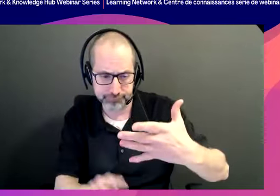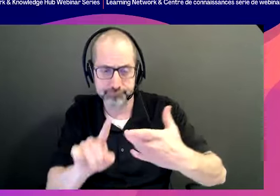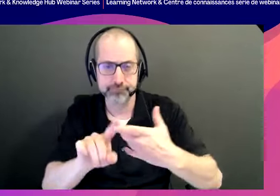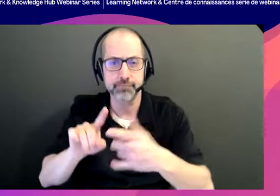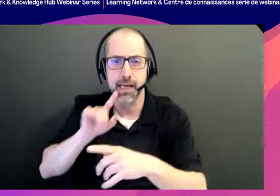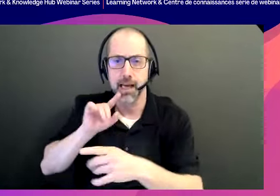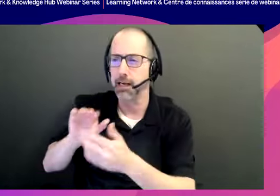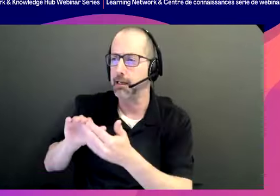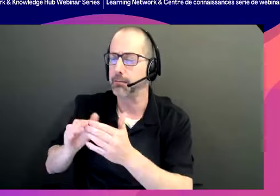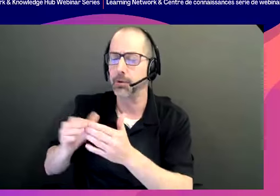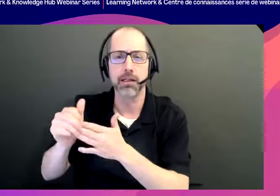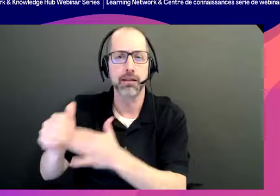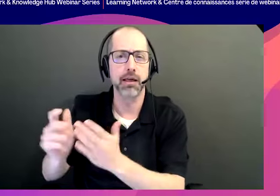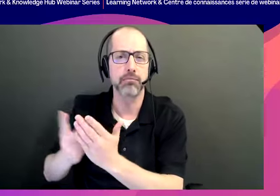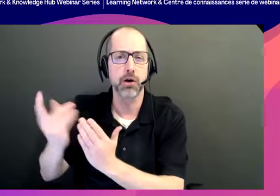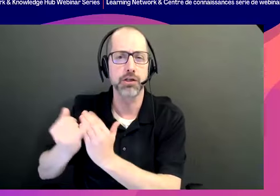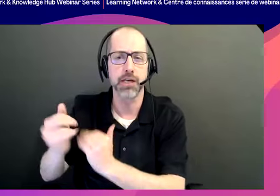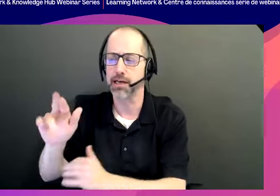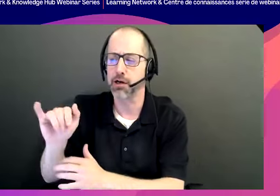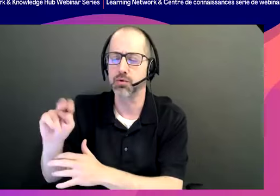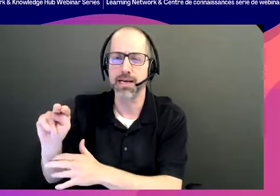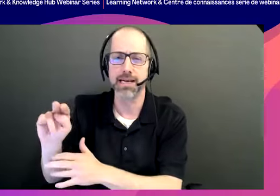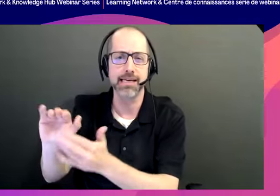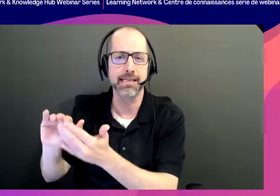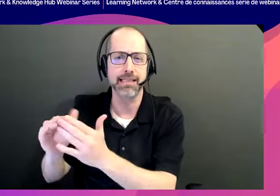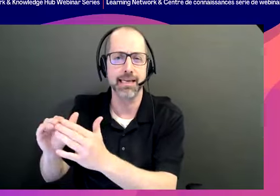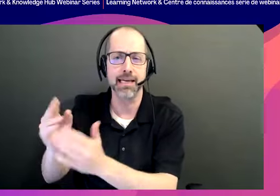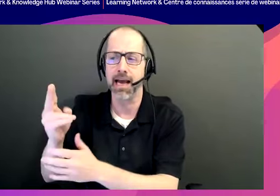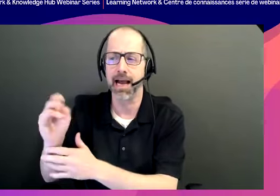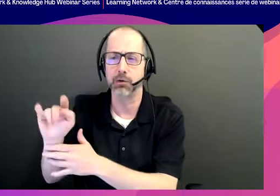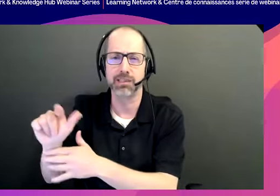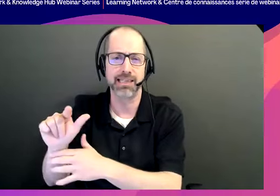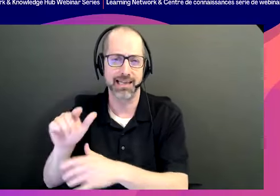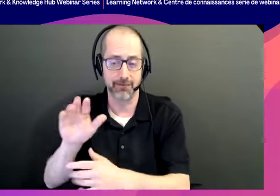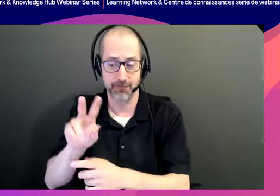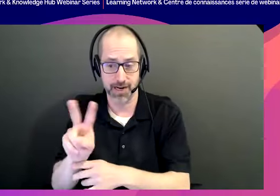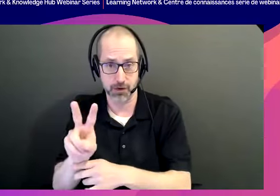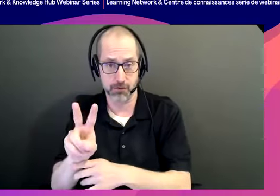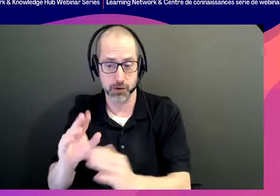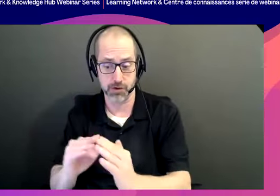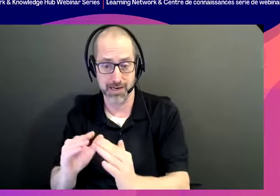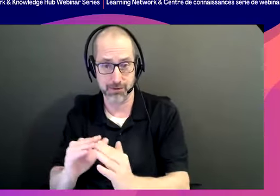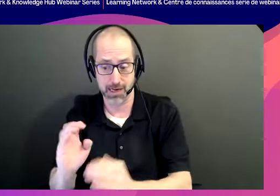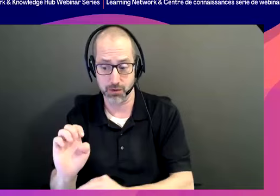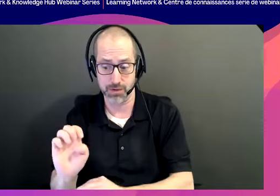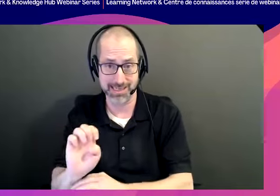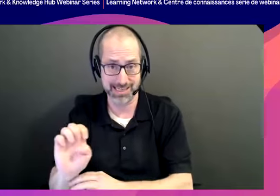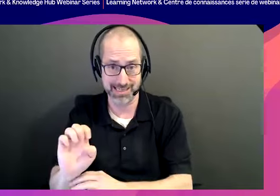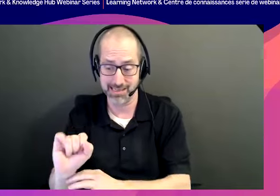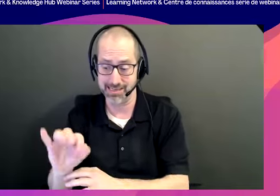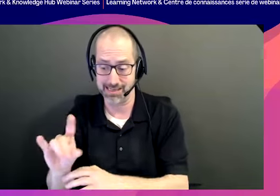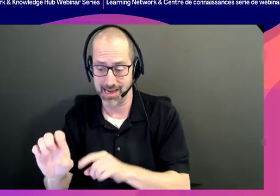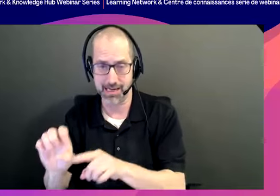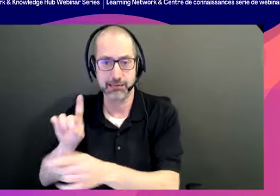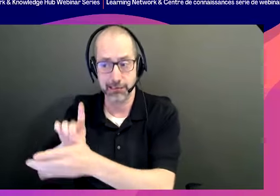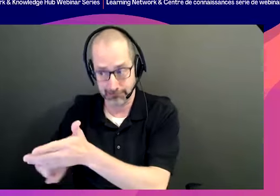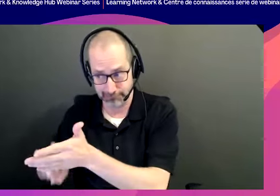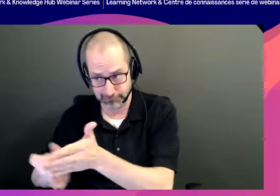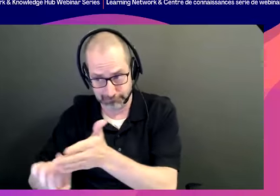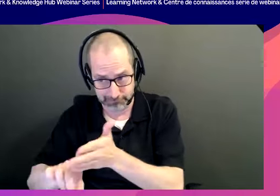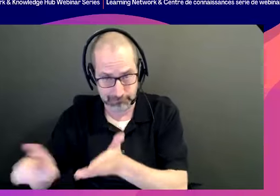project from Rain City Housing in Vancouver's downtown east side, and then a panel discussion of community-identified